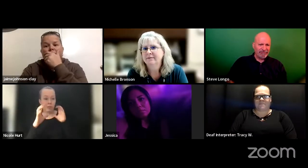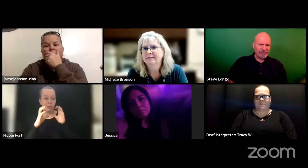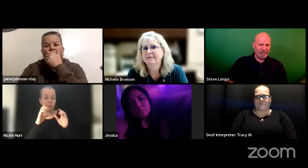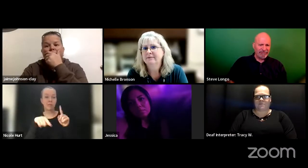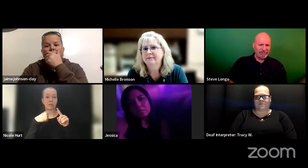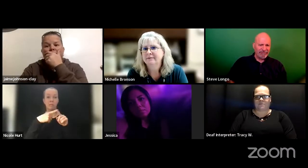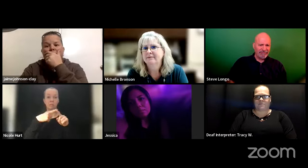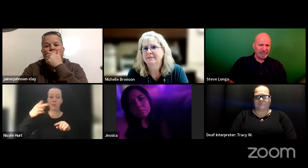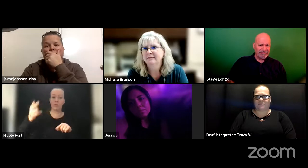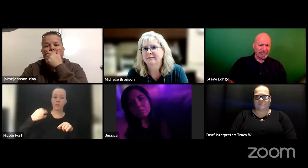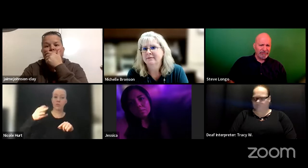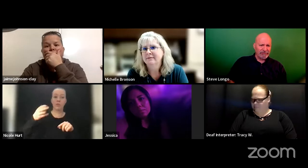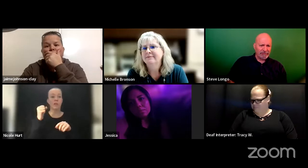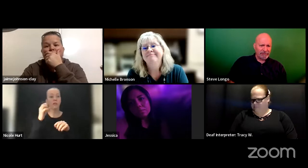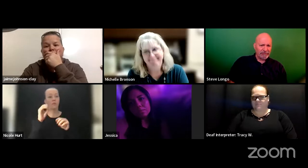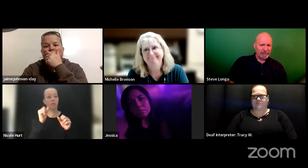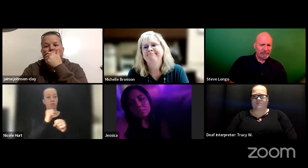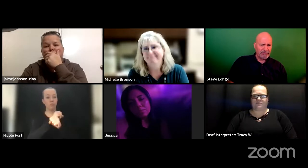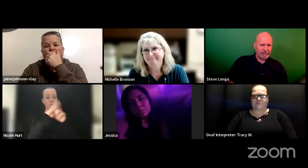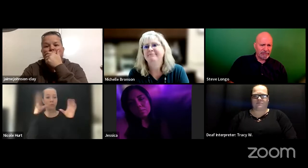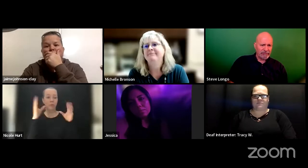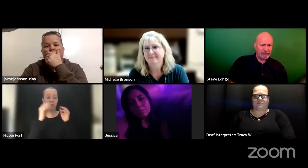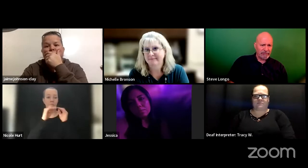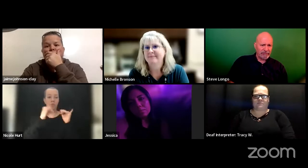So Martha's Vineyard is really about